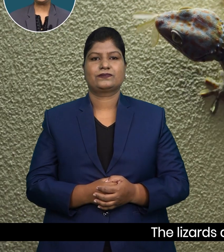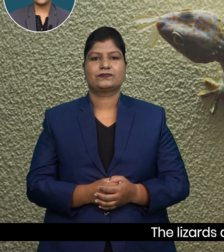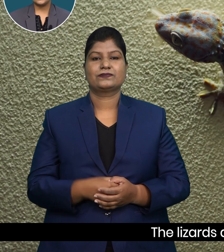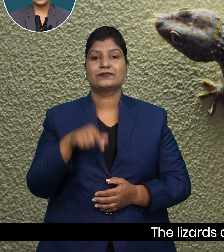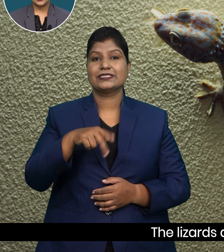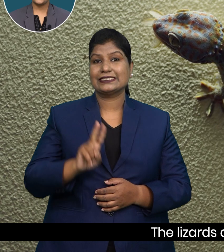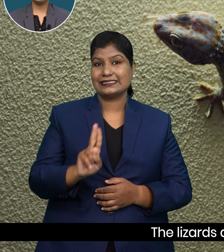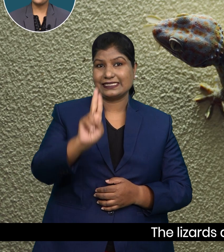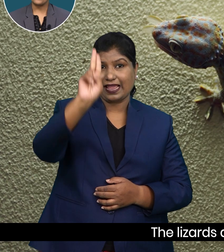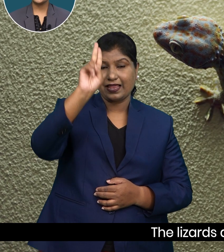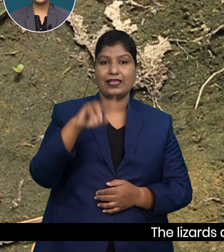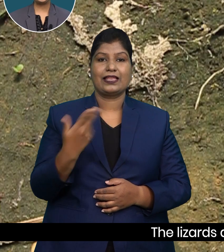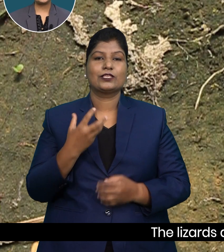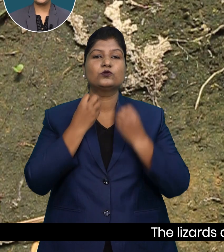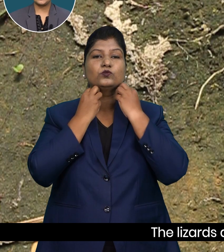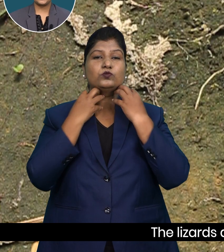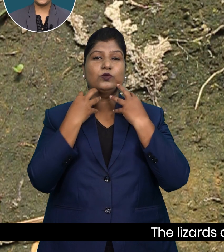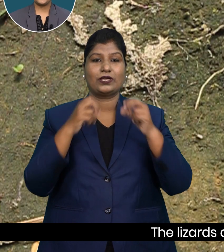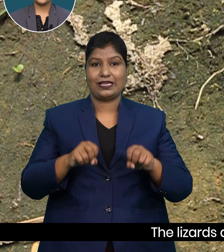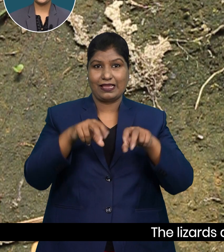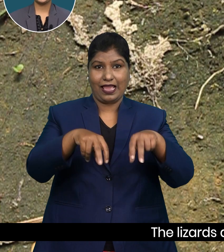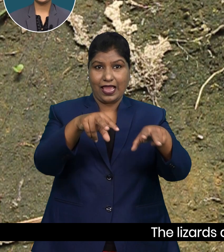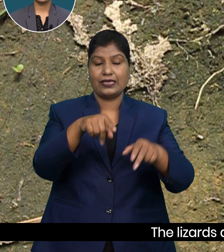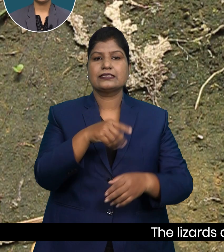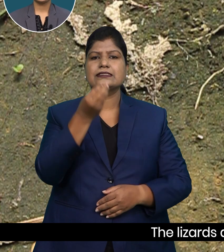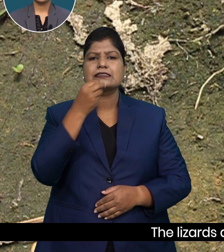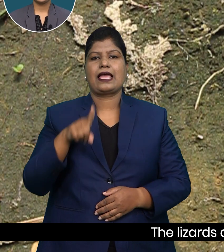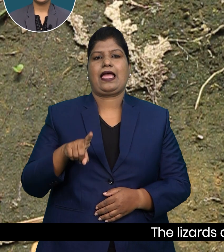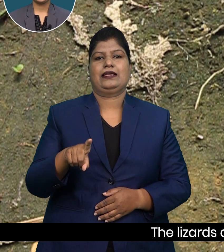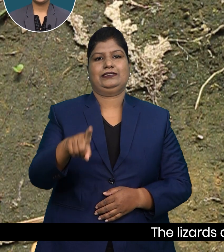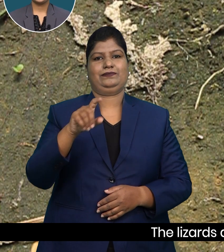The lizards and frogs eat insects.